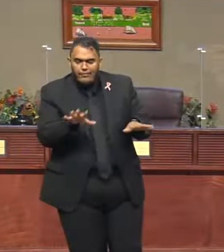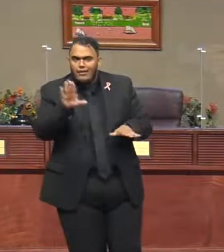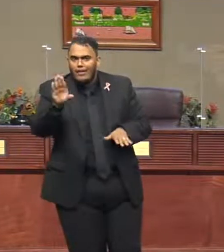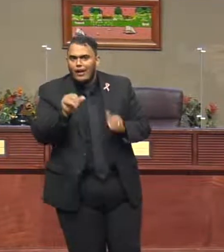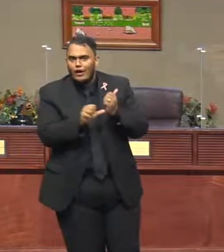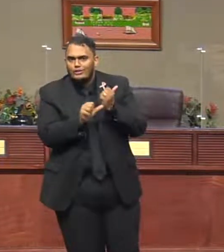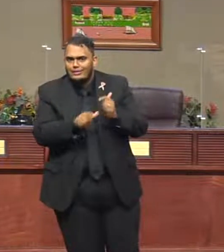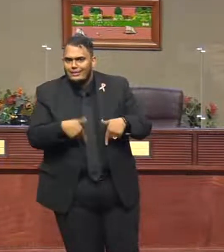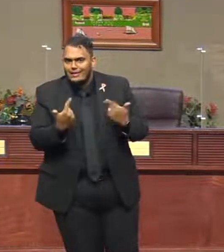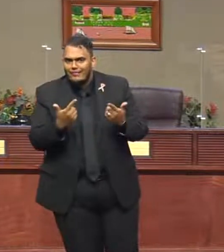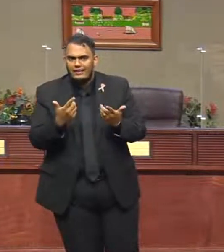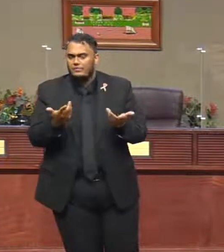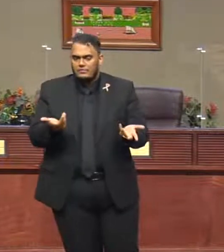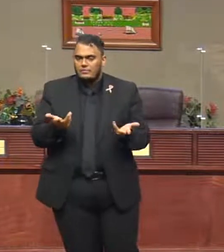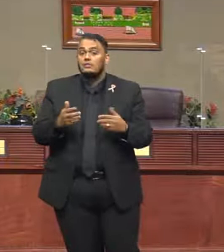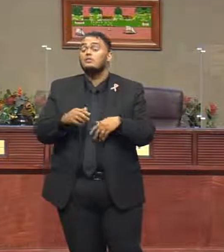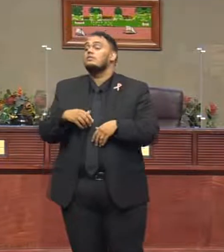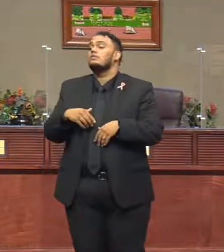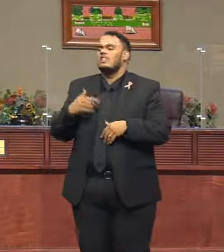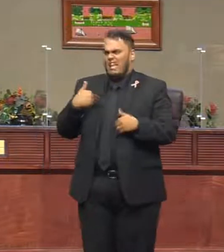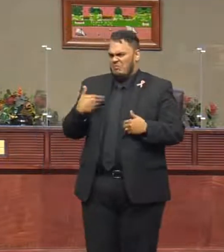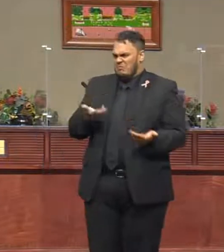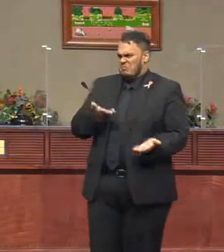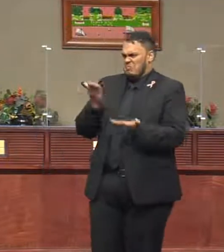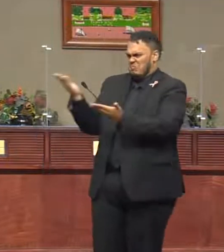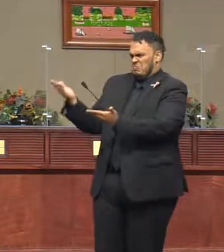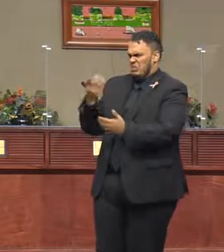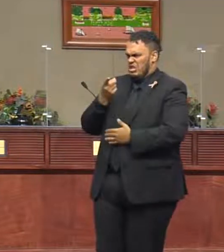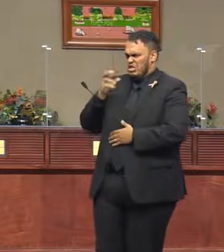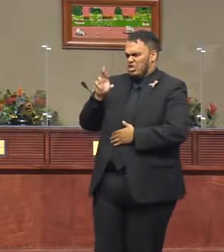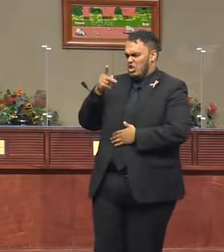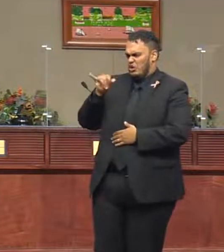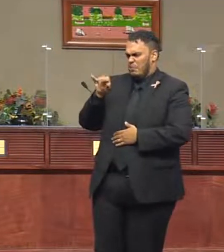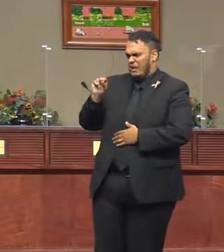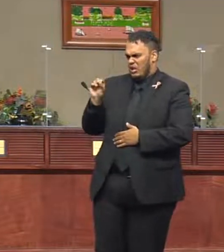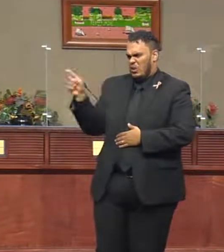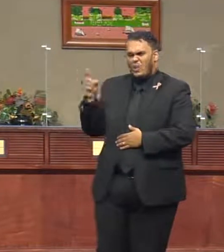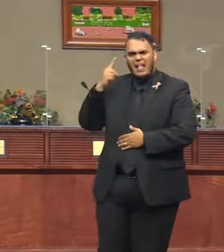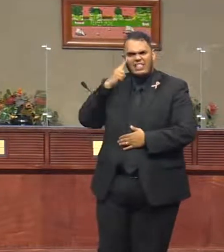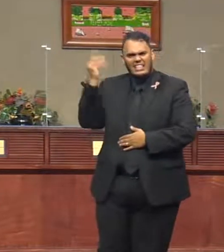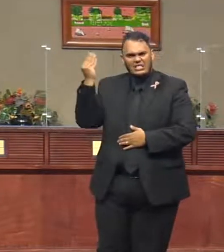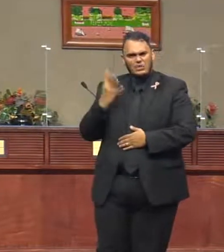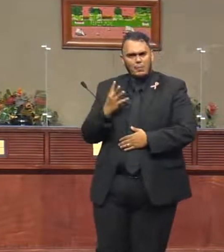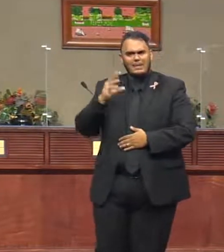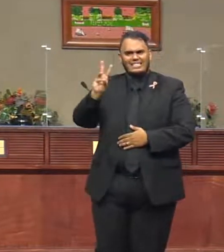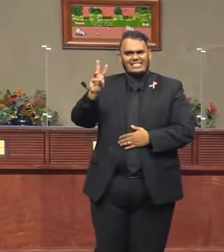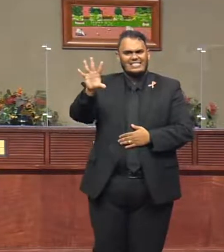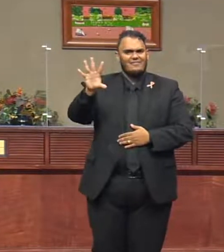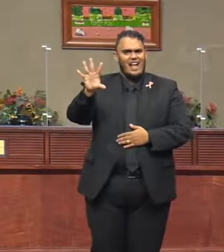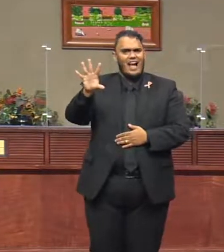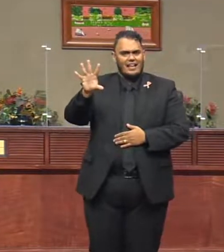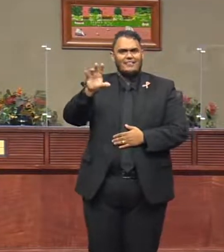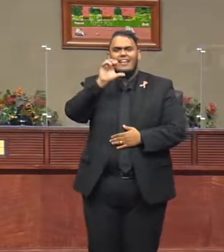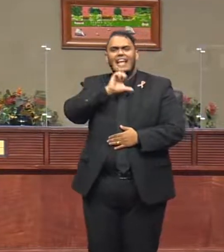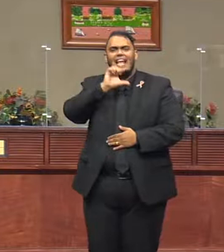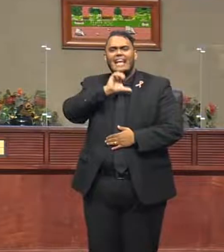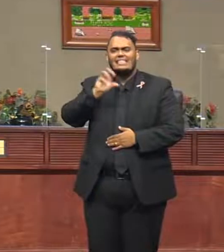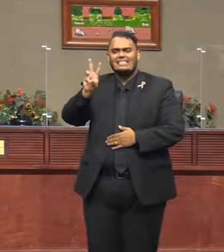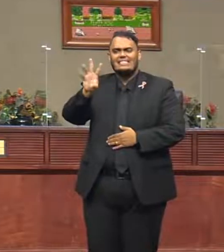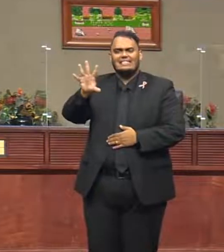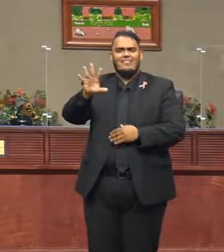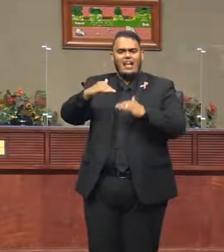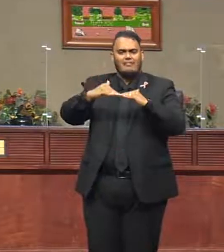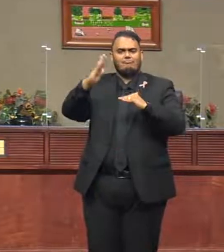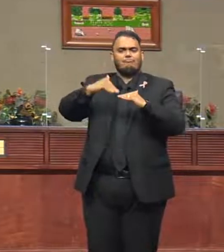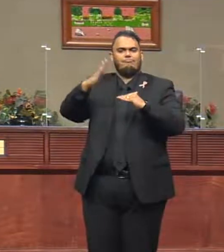Pino shared today was that I think it was nearly 87% of those 65 plus have been inoculated at